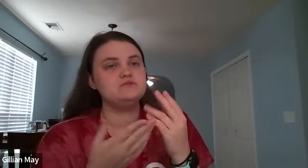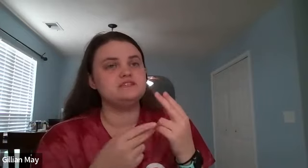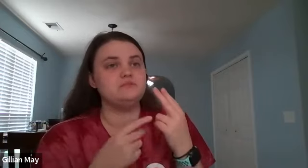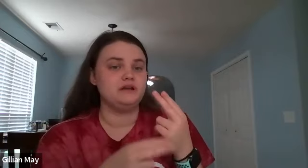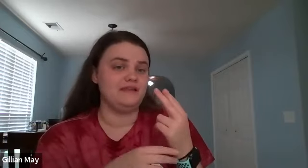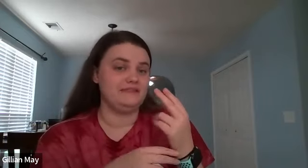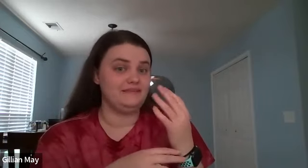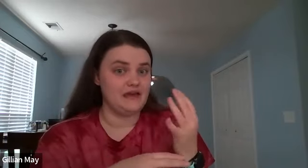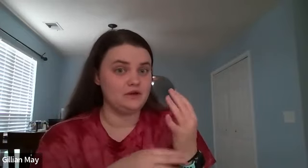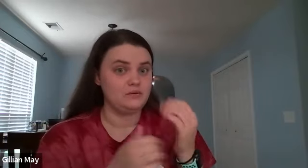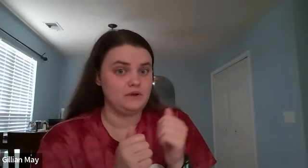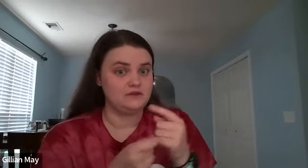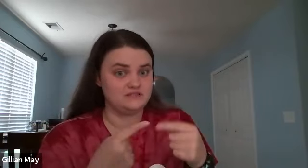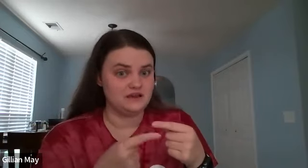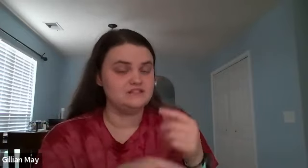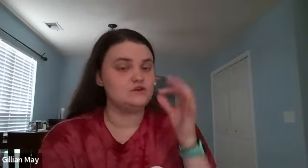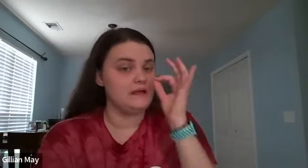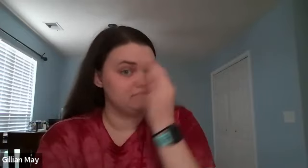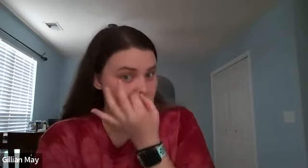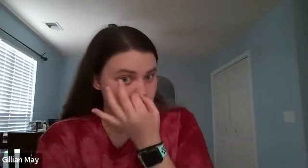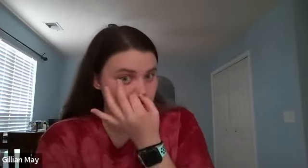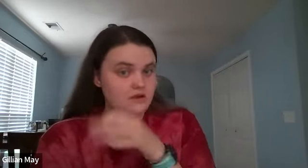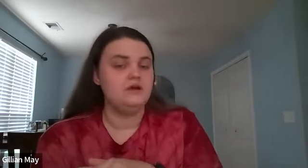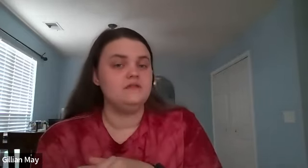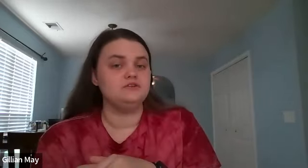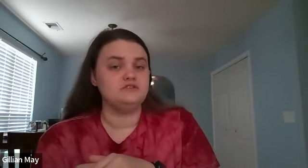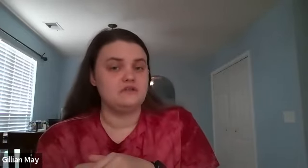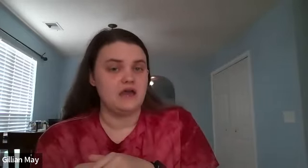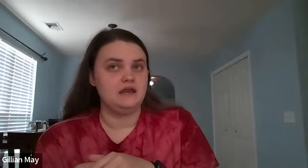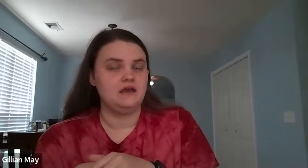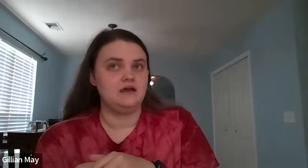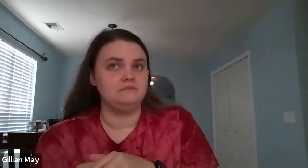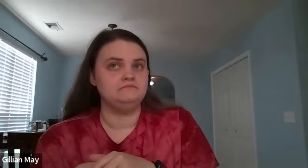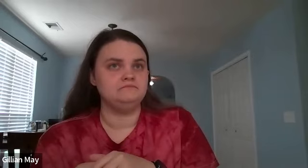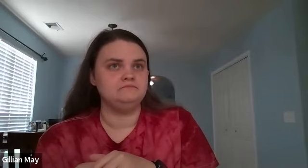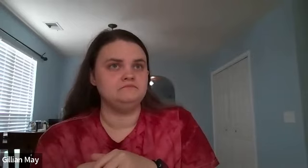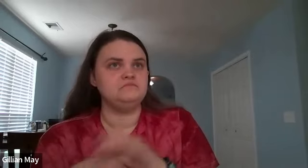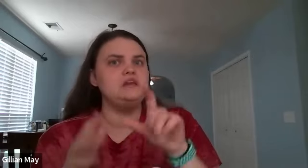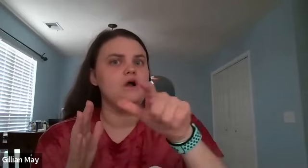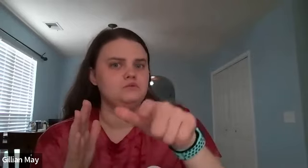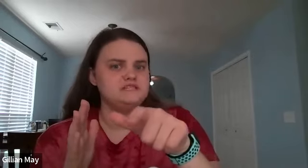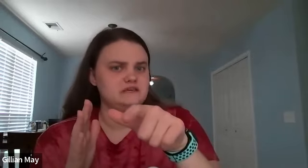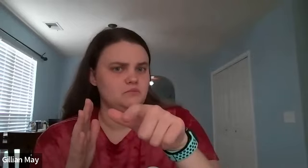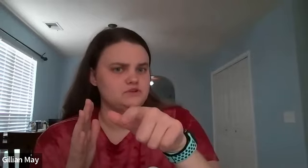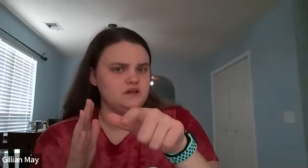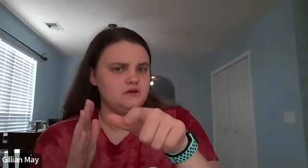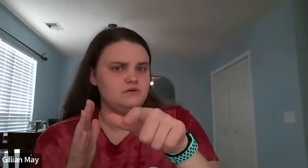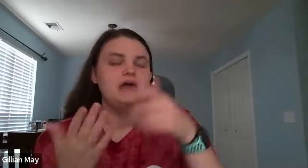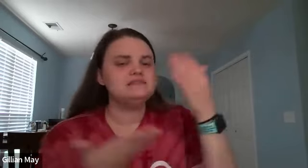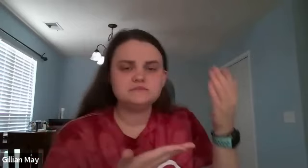is they'll put a letter with their sign. So like flower, they'll do that. Later on, we'll see it more so. And sometimes